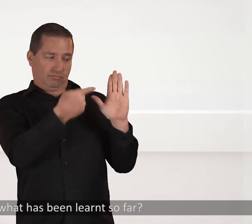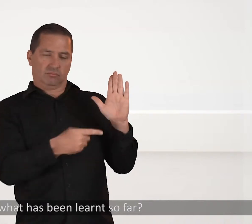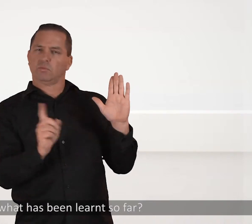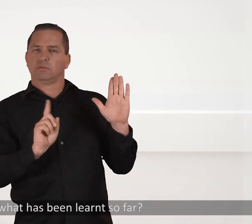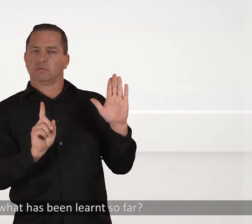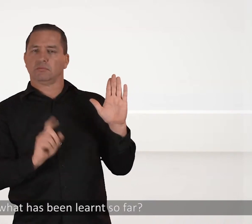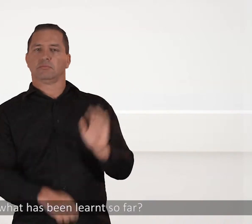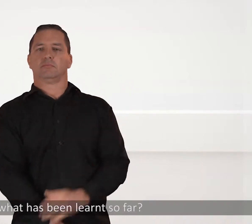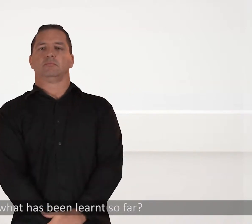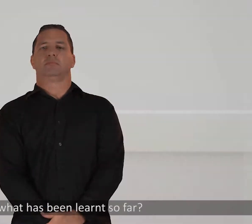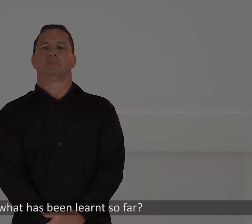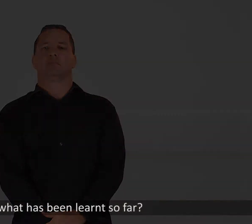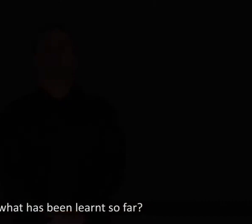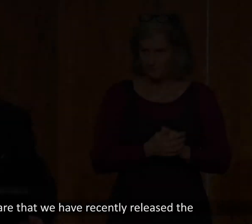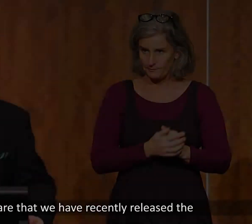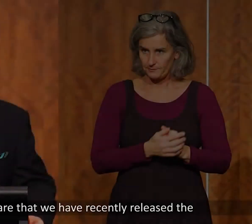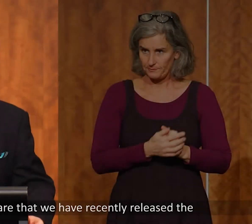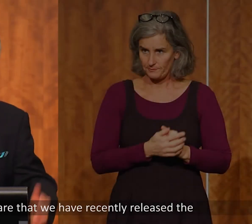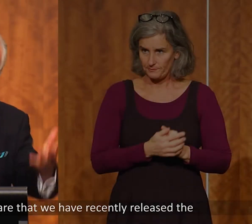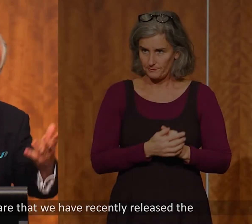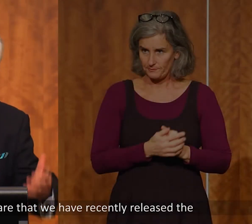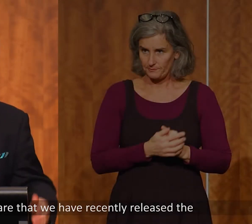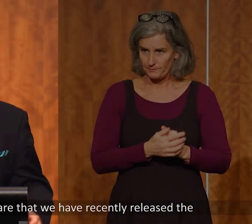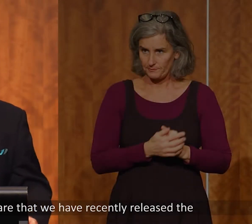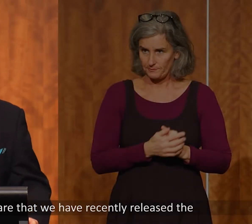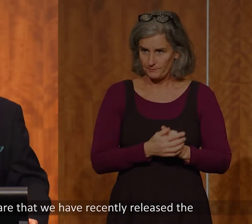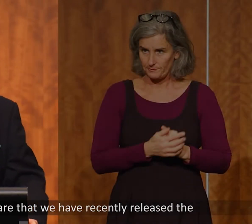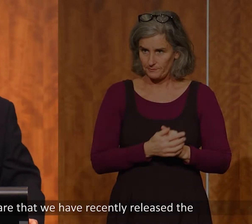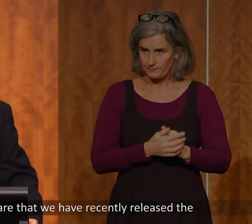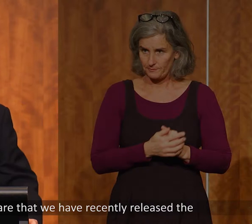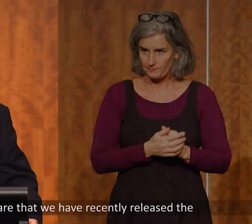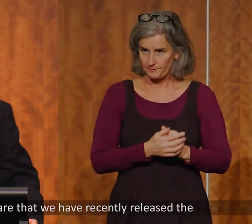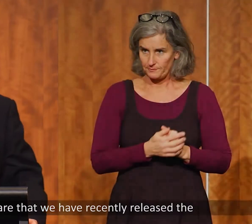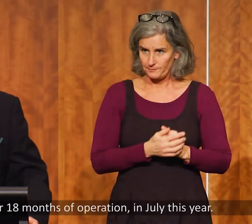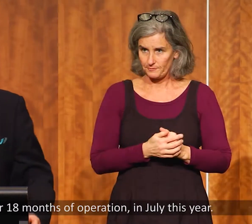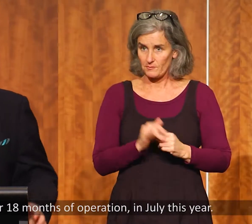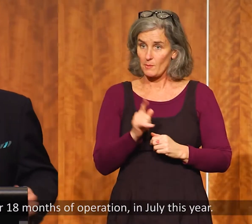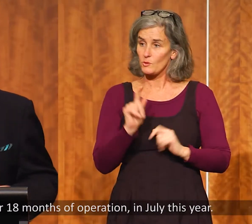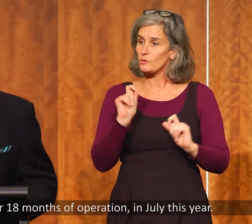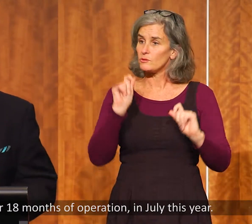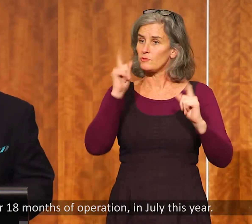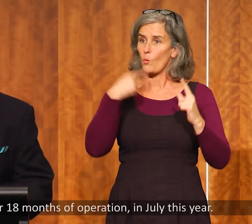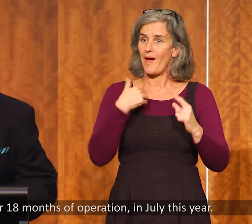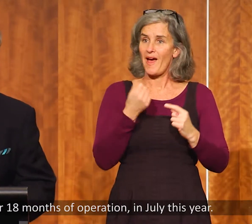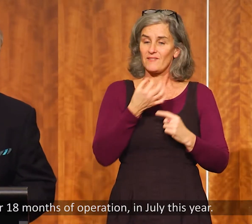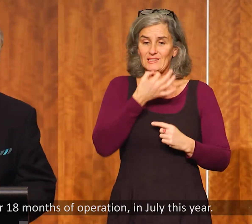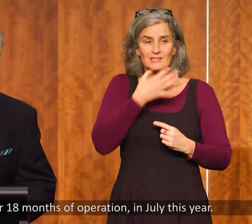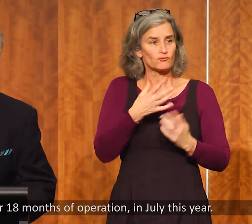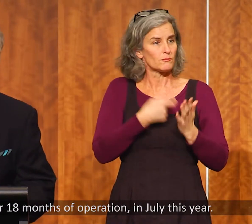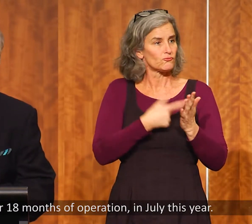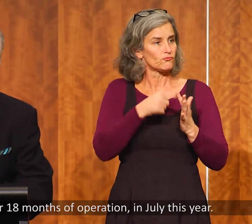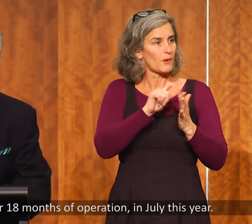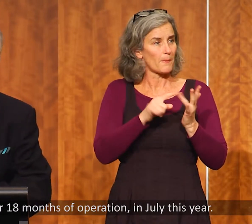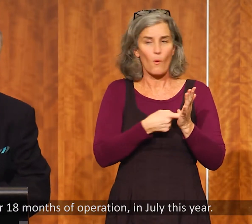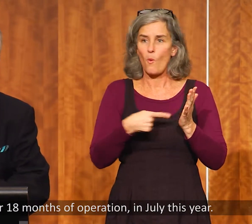has been learnt so far? You may be aware that we've recently released the interim report after 18 months of